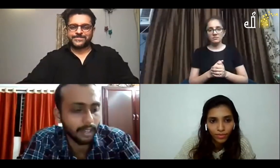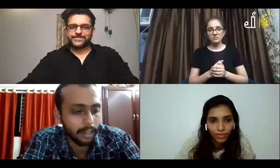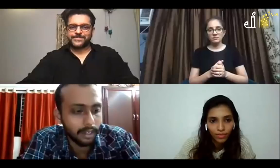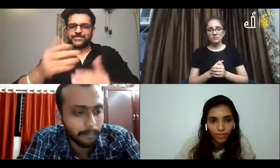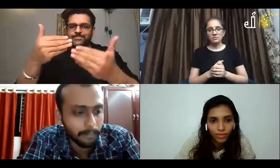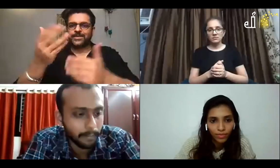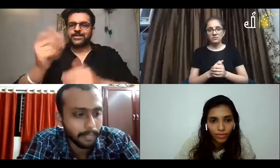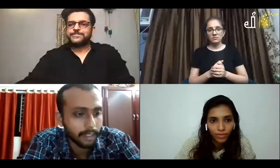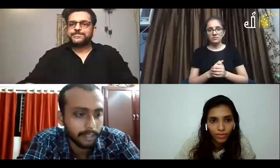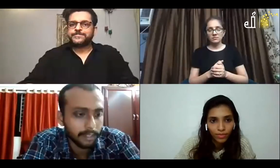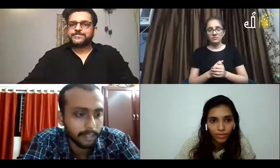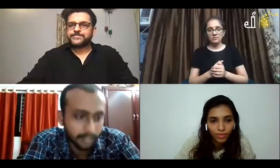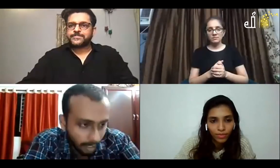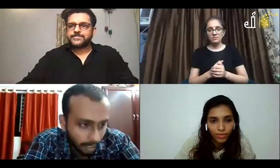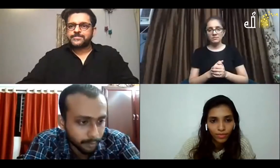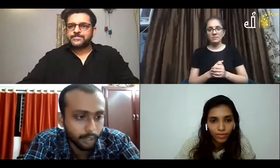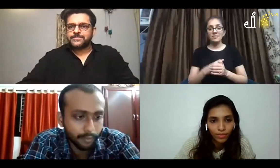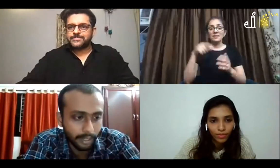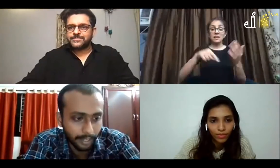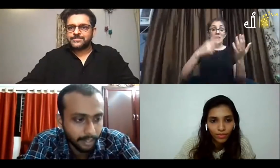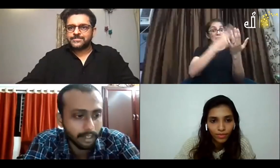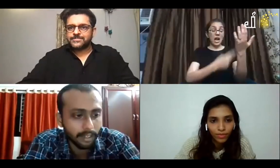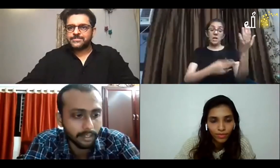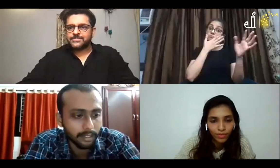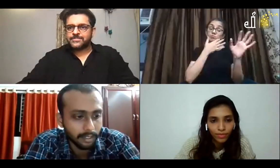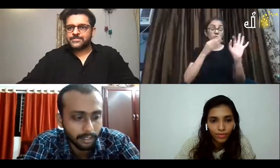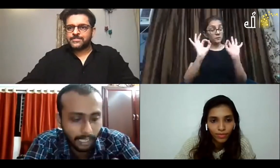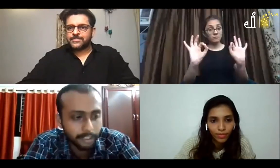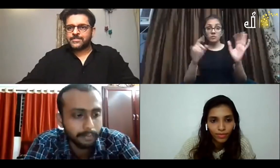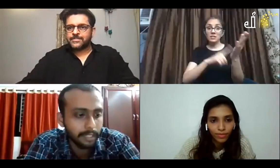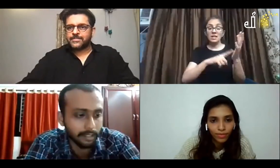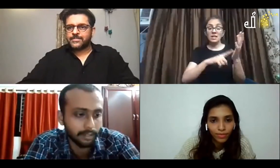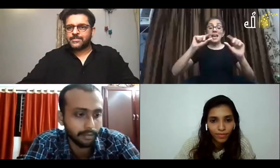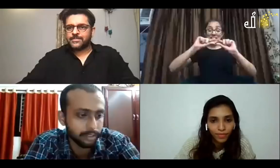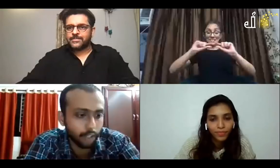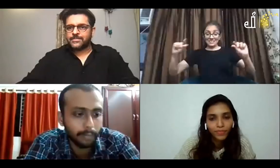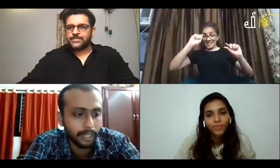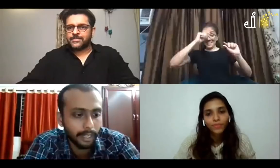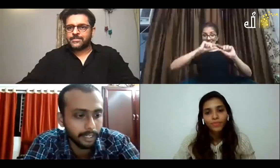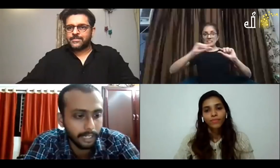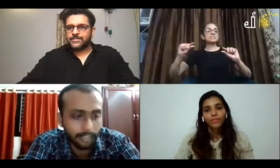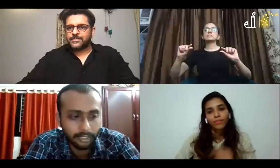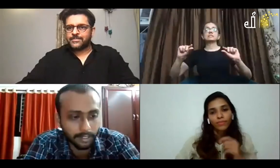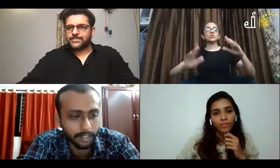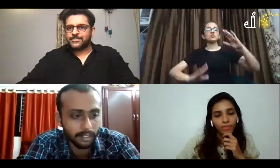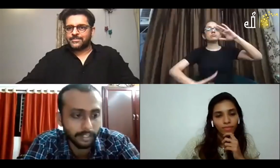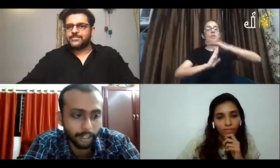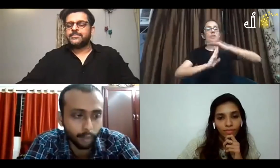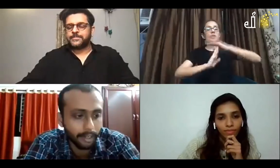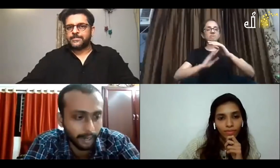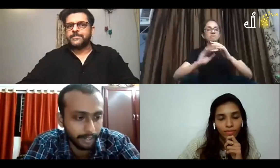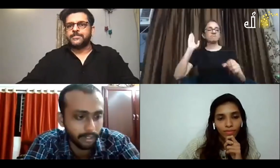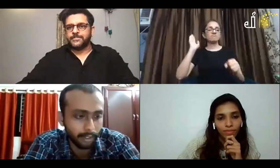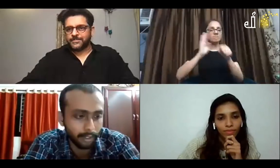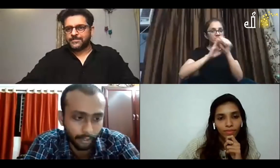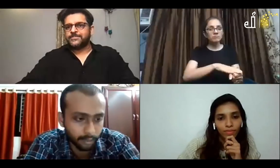yeah. The art was beautiful. Again, the caption beneath it was "Stop denying deaf children their